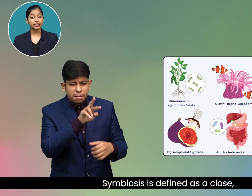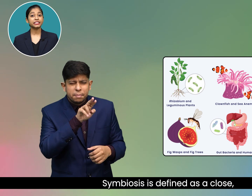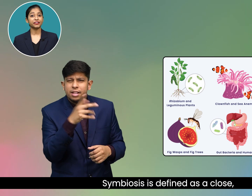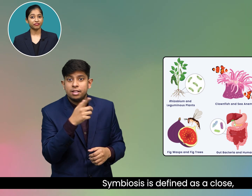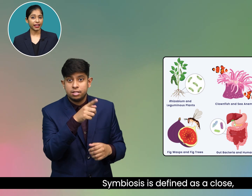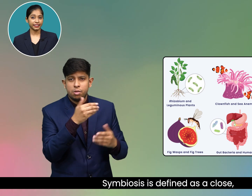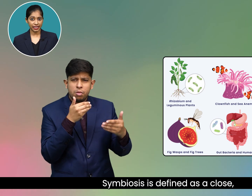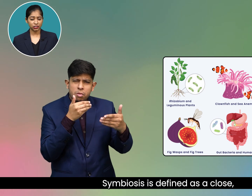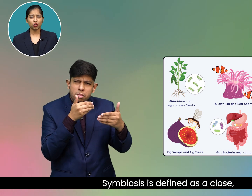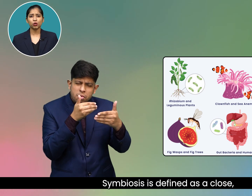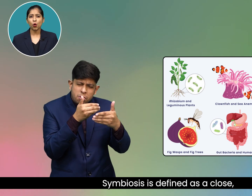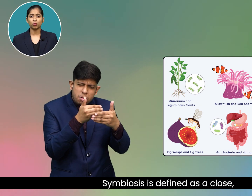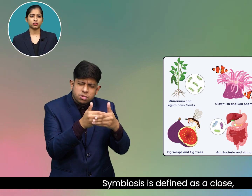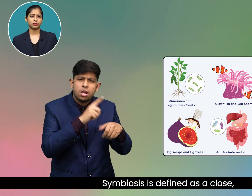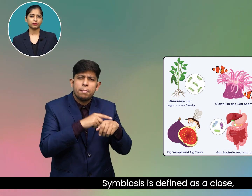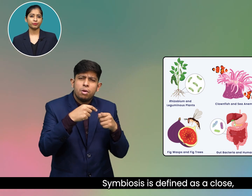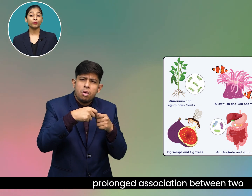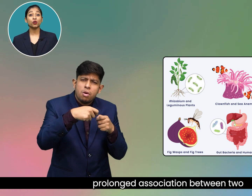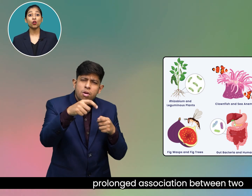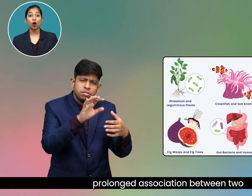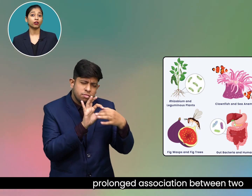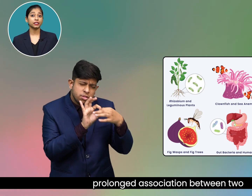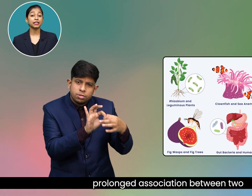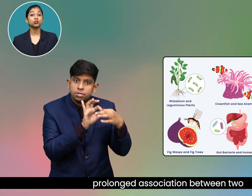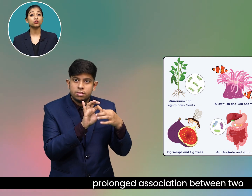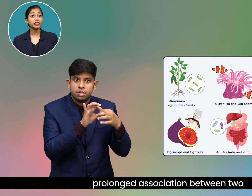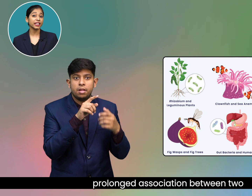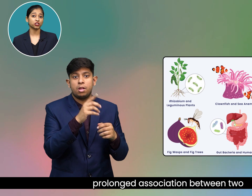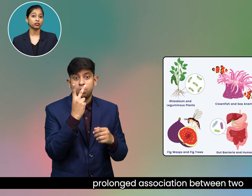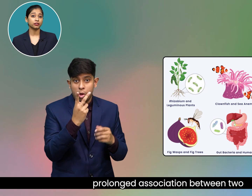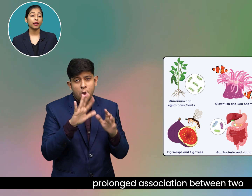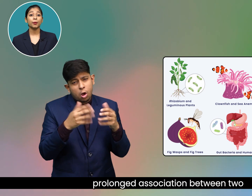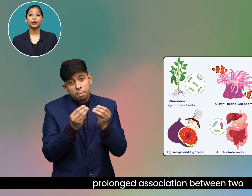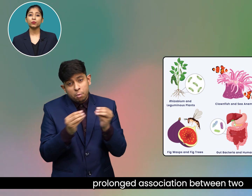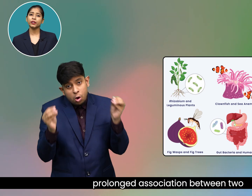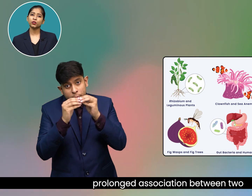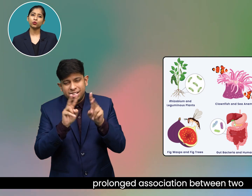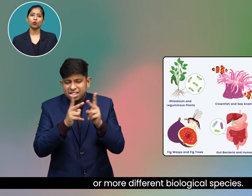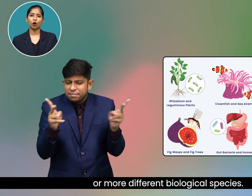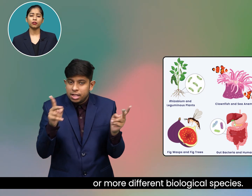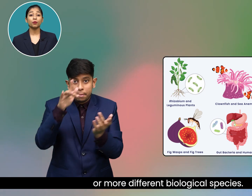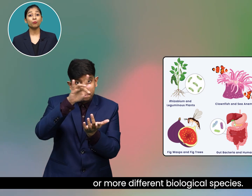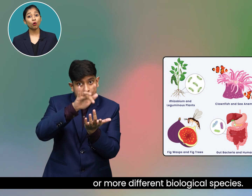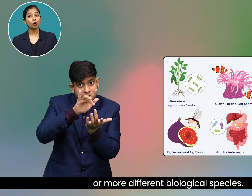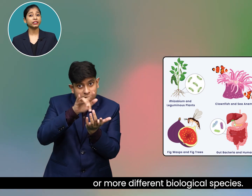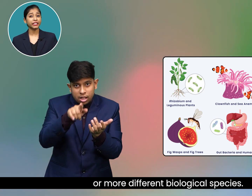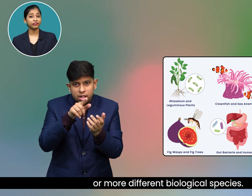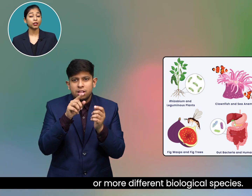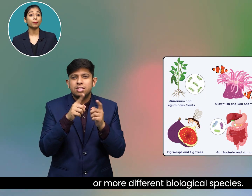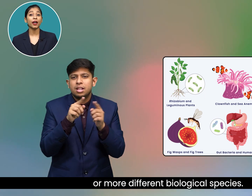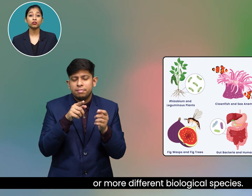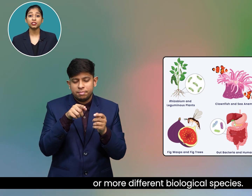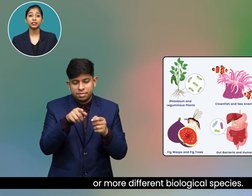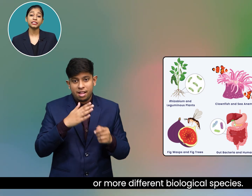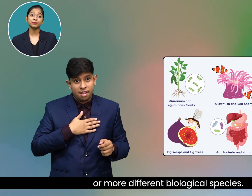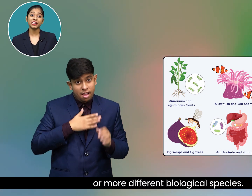Symbiosis is defined as a close, prolonged association between two or more